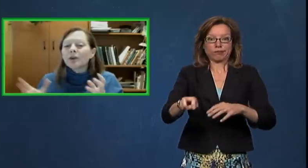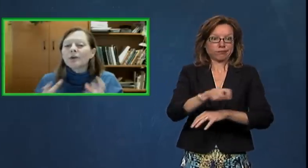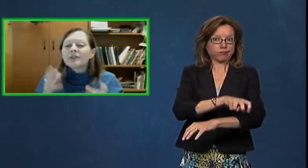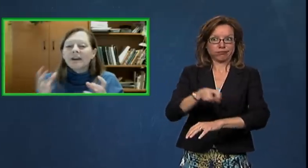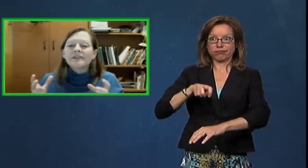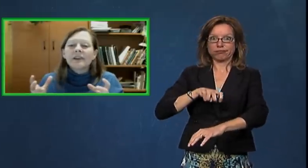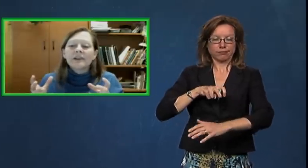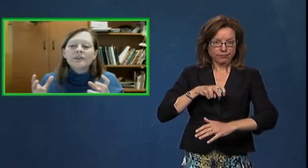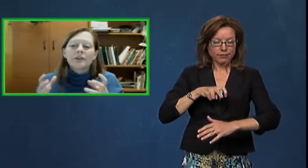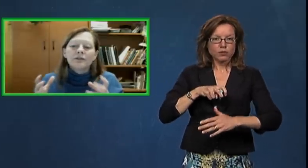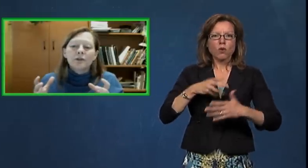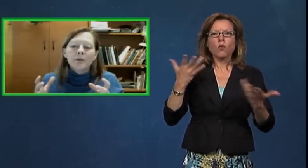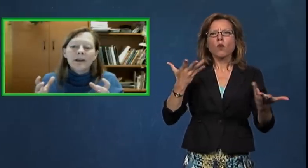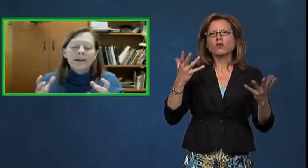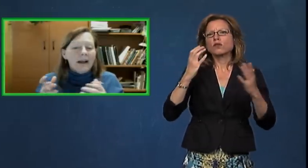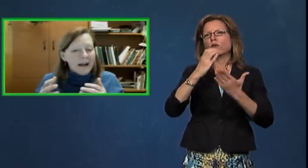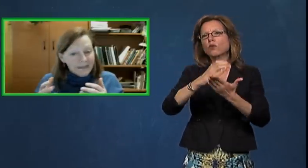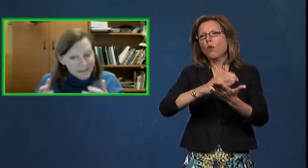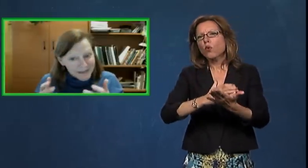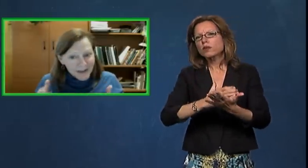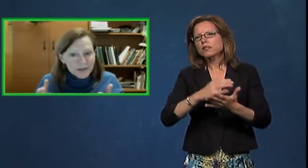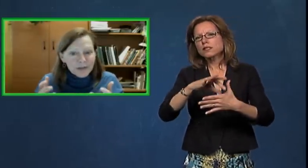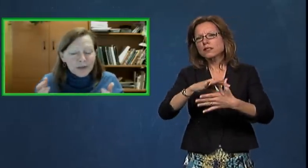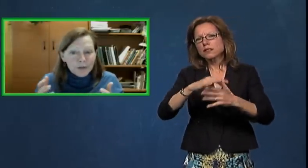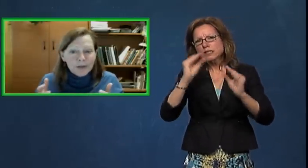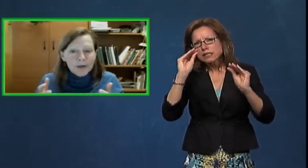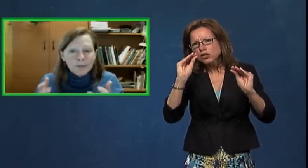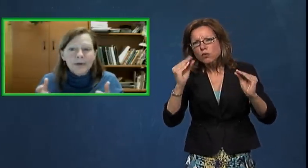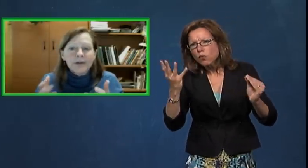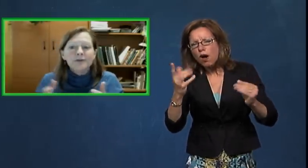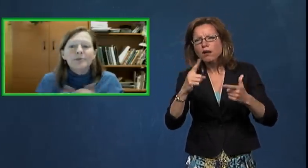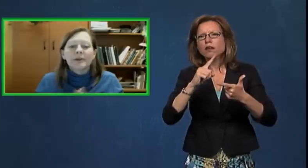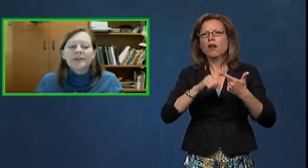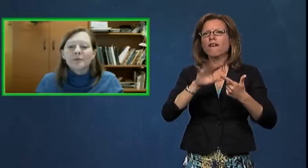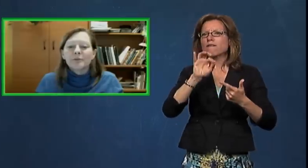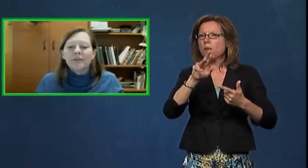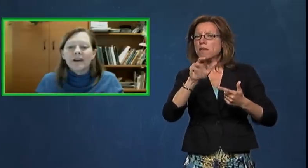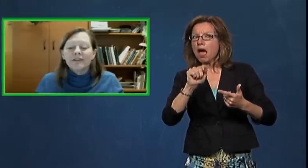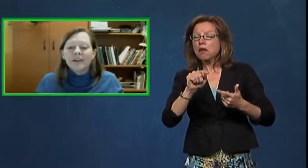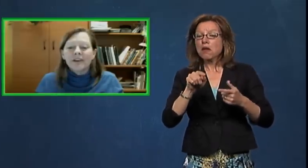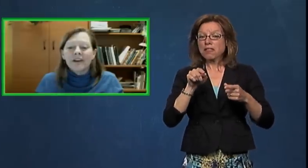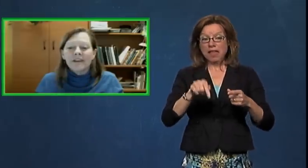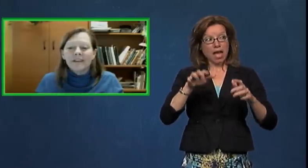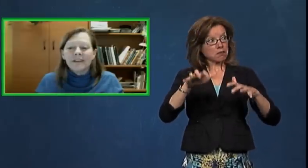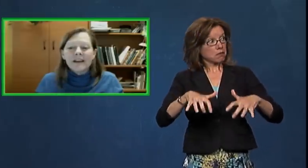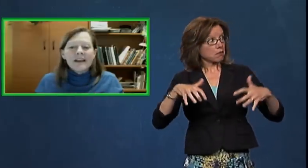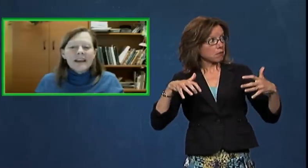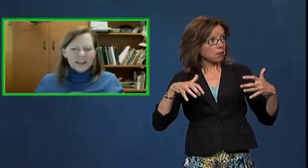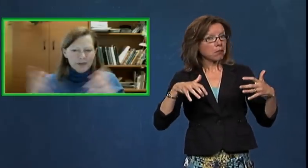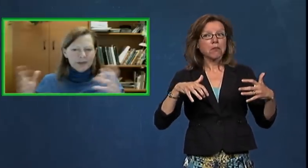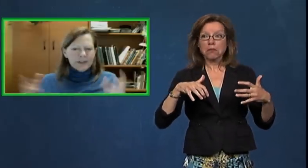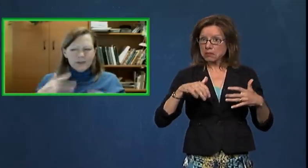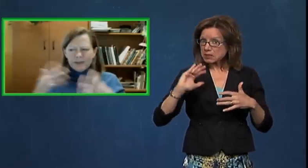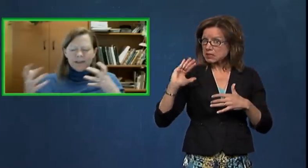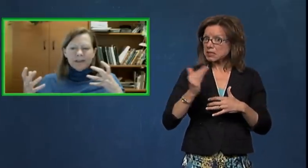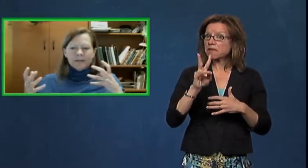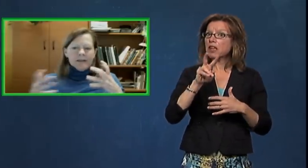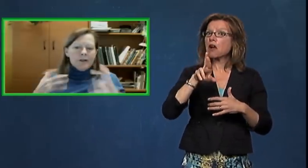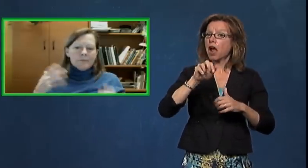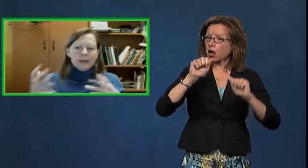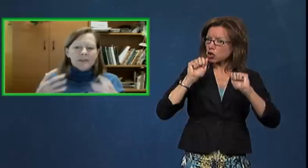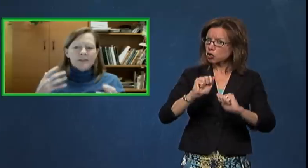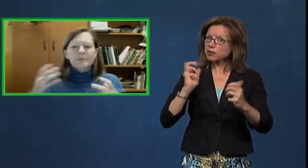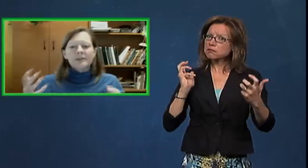on the course content and format, this actually could be a pretty good place to provide VRI. At first, it looks like